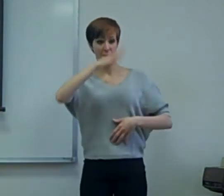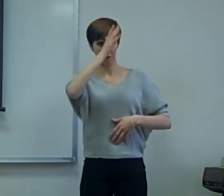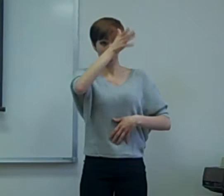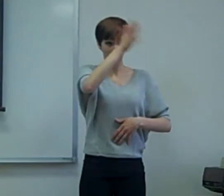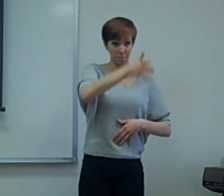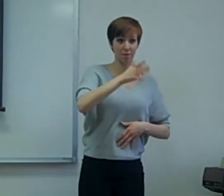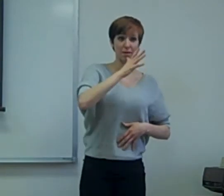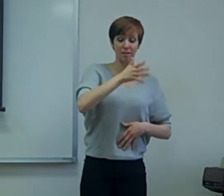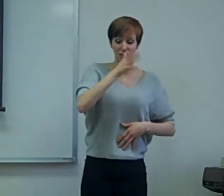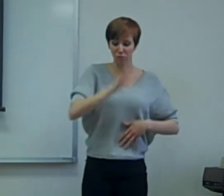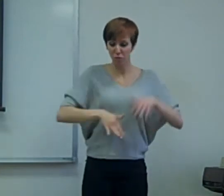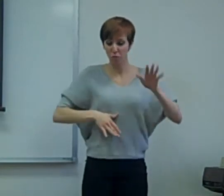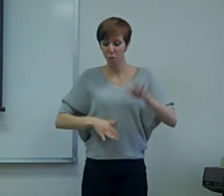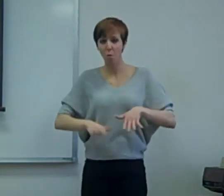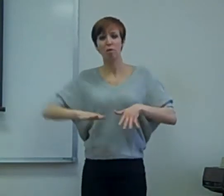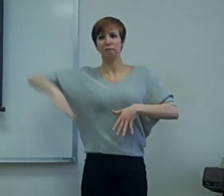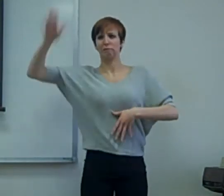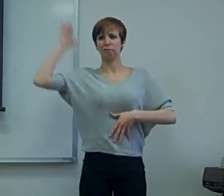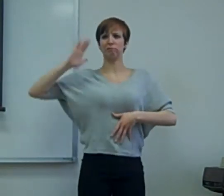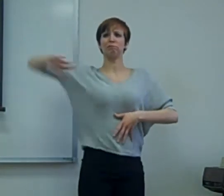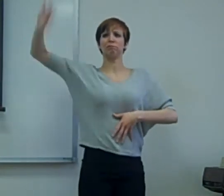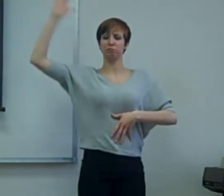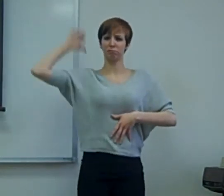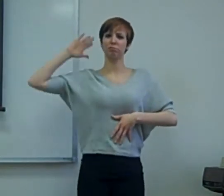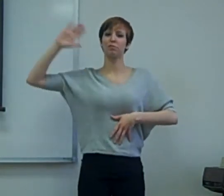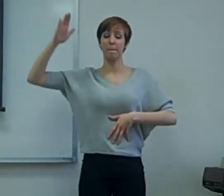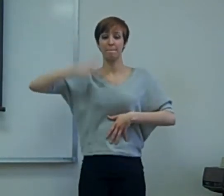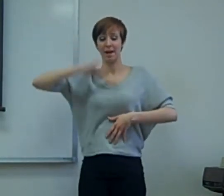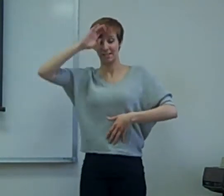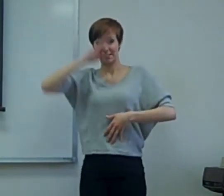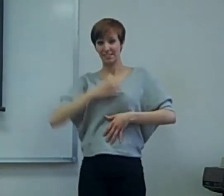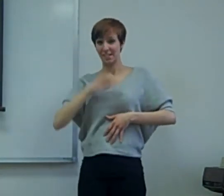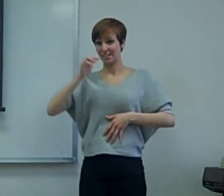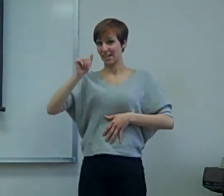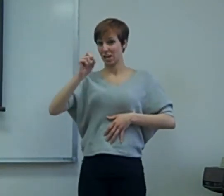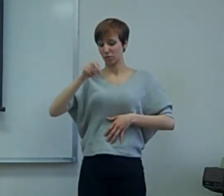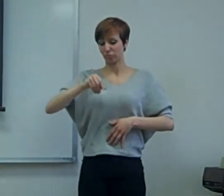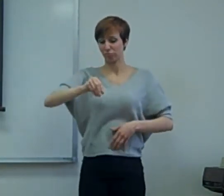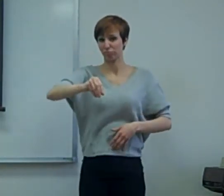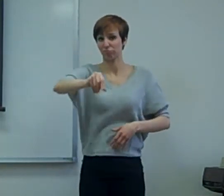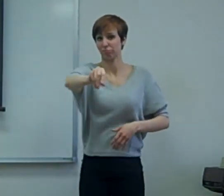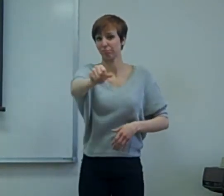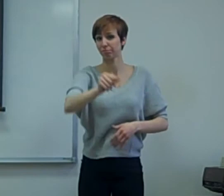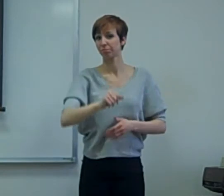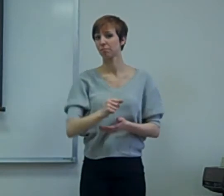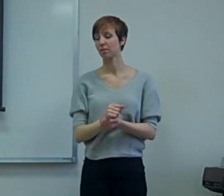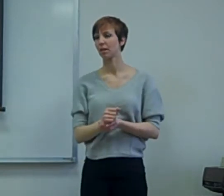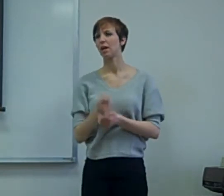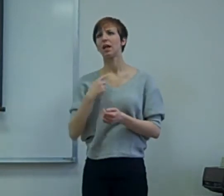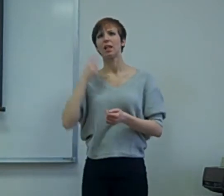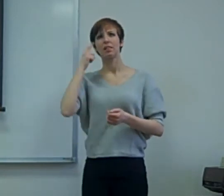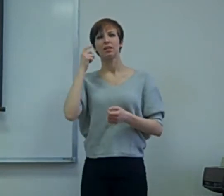1900s. He has been so many places. Oh yeah, and 2 years ago, no, last year, when I was